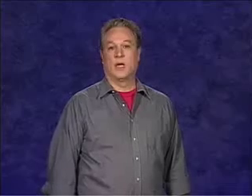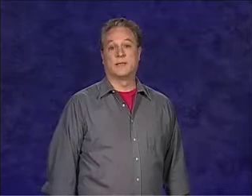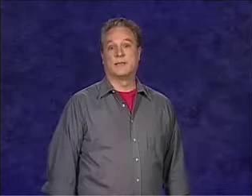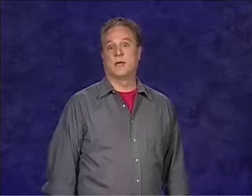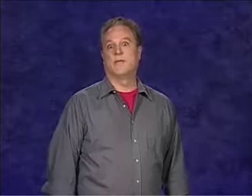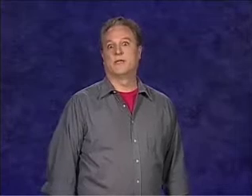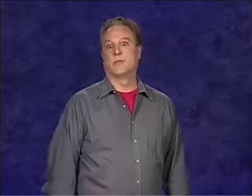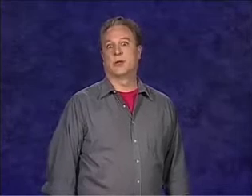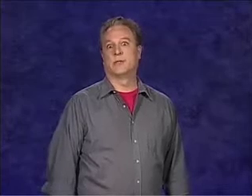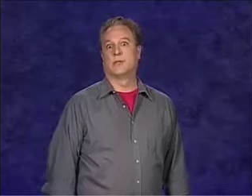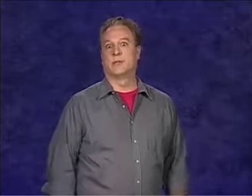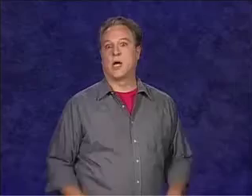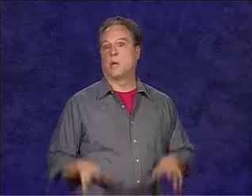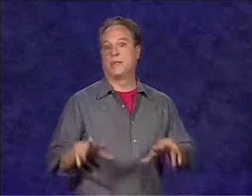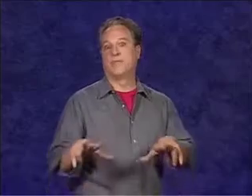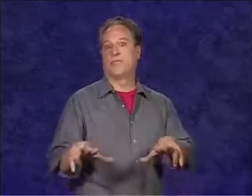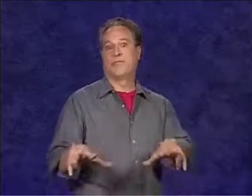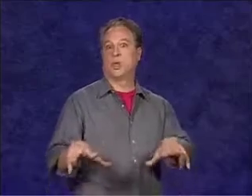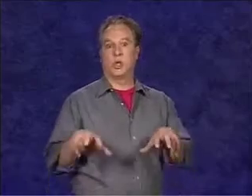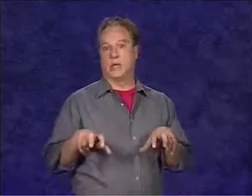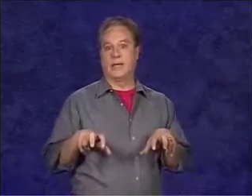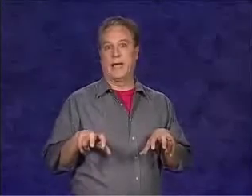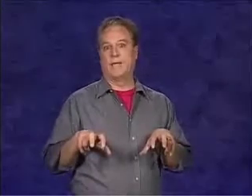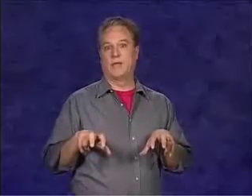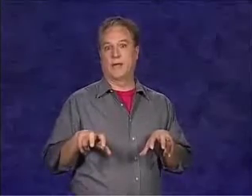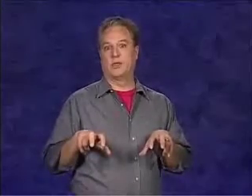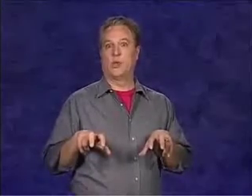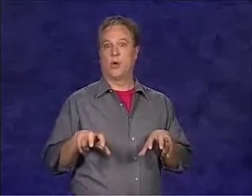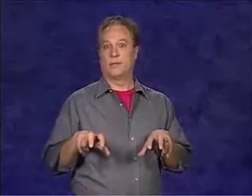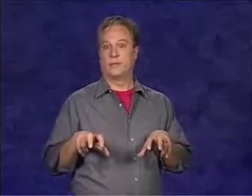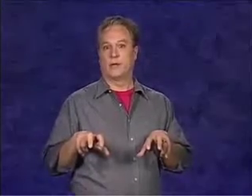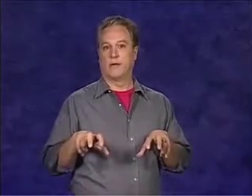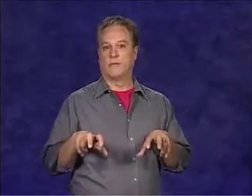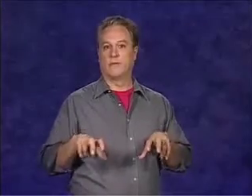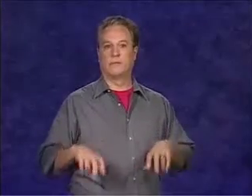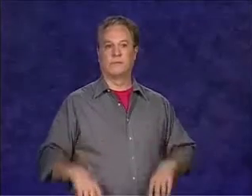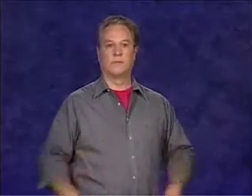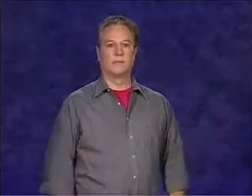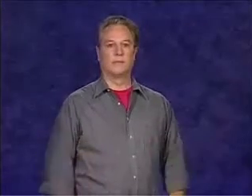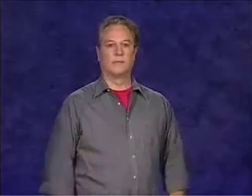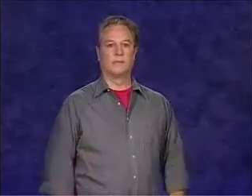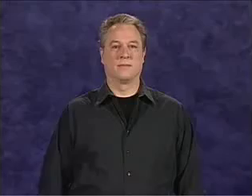A selfish person is always pulling everything toward himself.